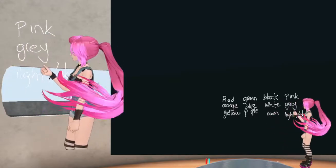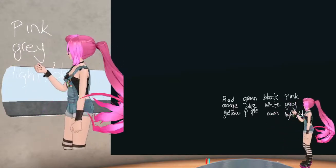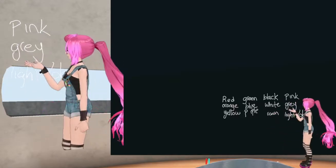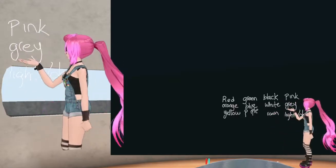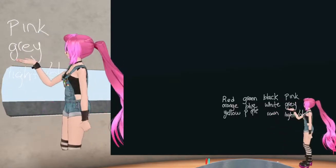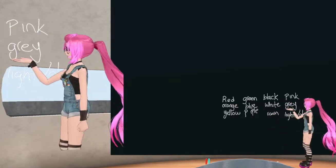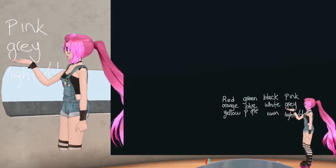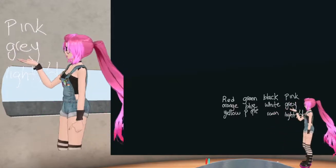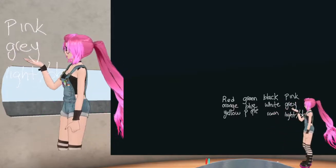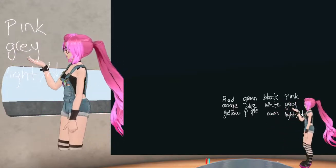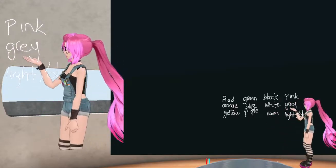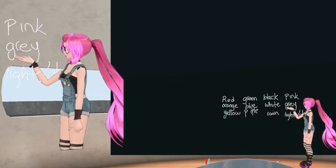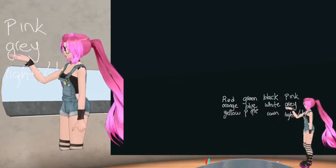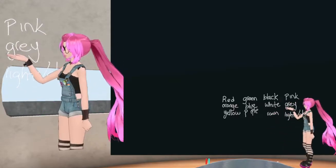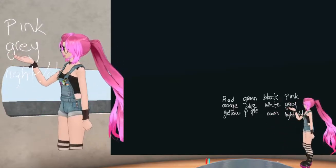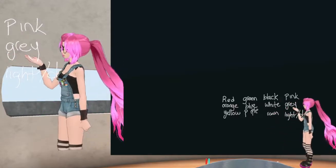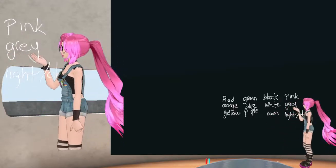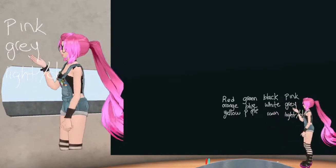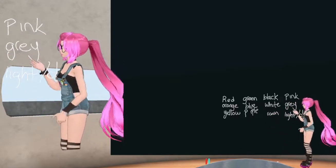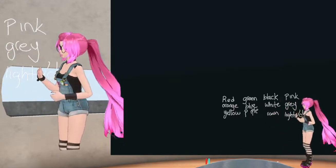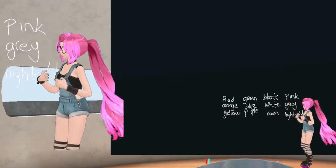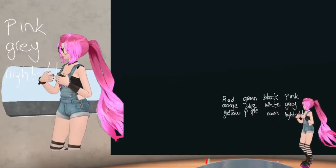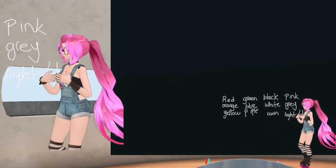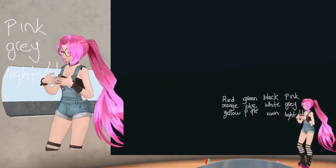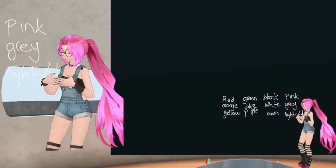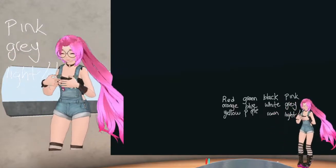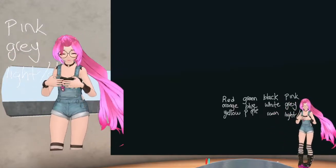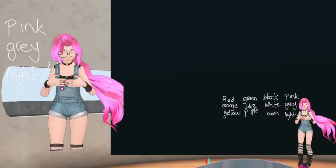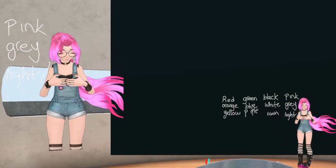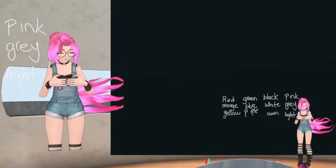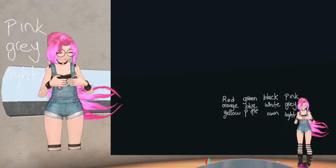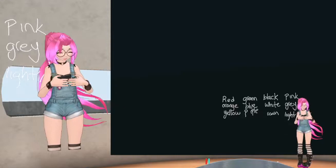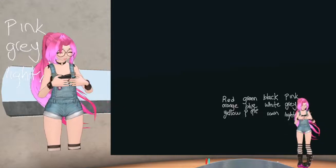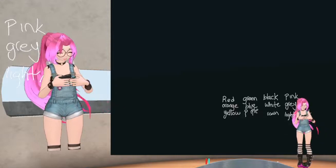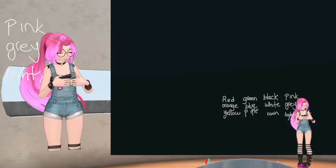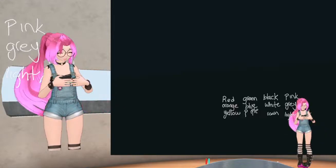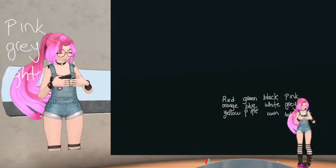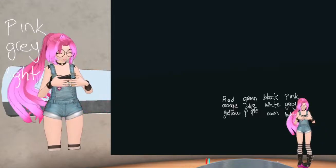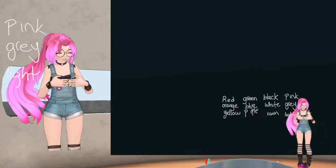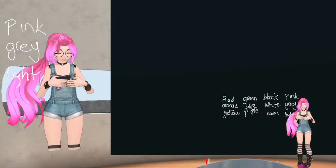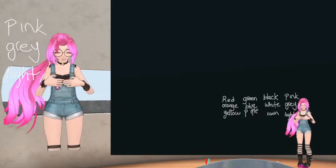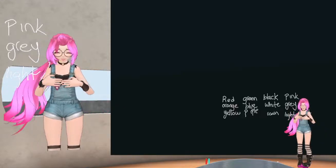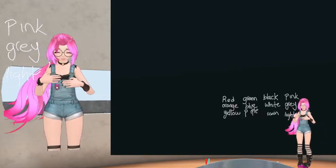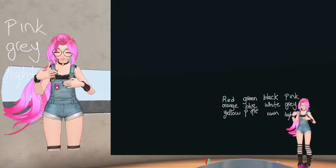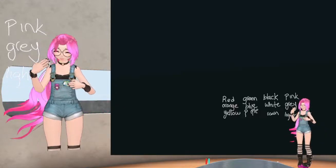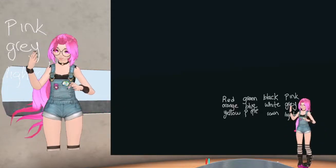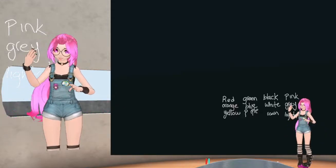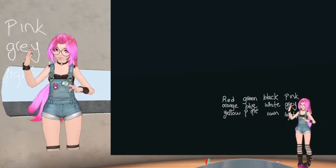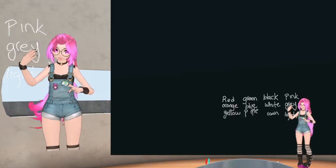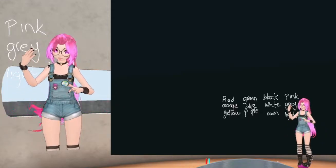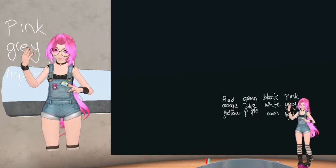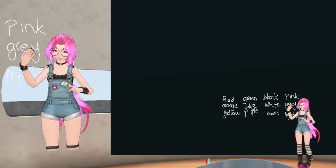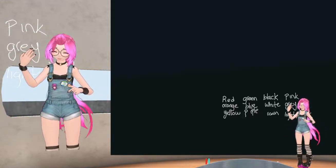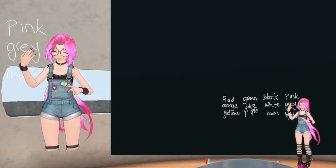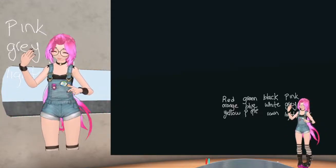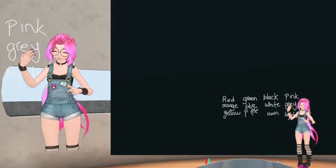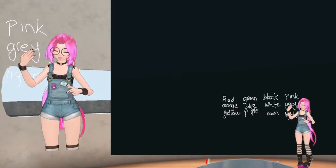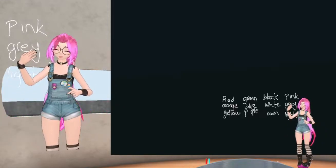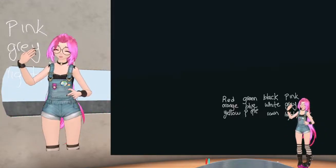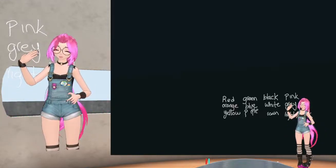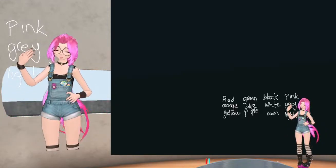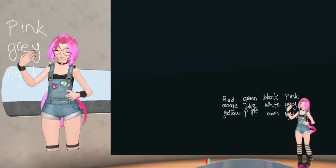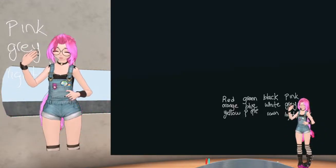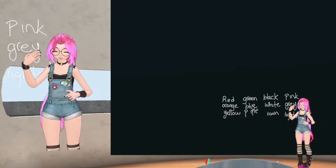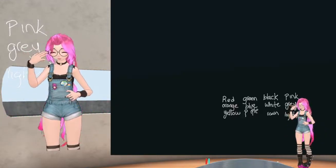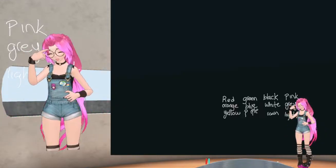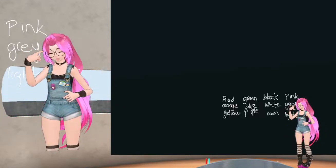So similarly, gray is also around your chest. Put your two hands in front of your chest, and I like to think this is a hand